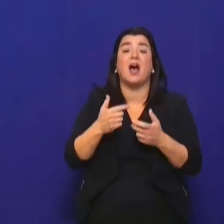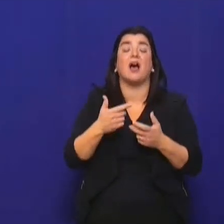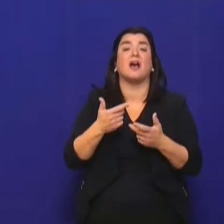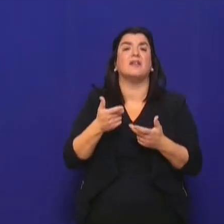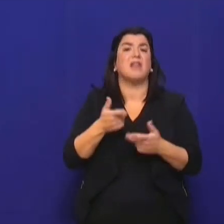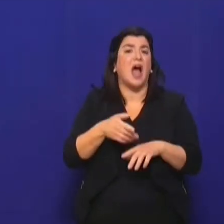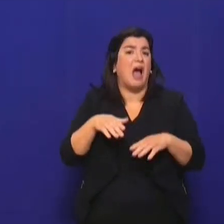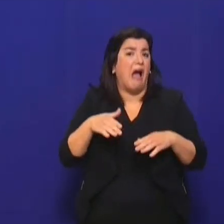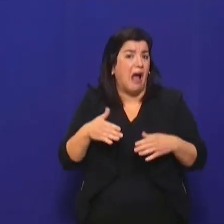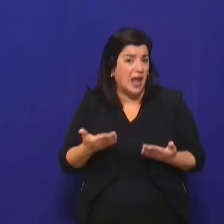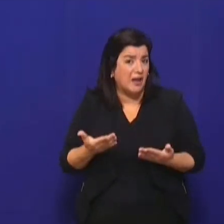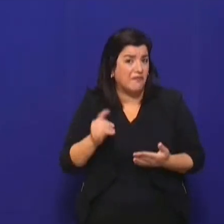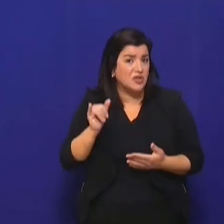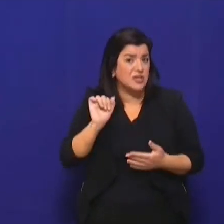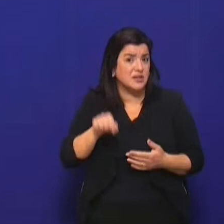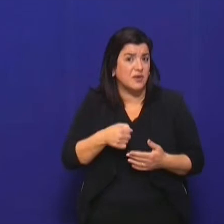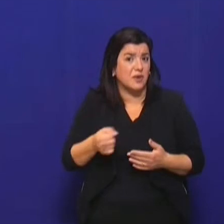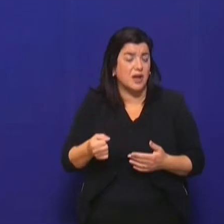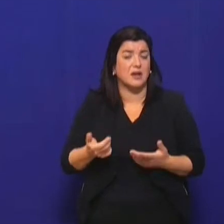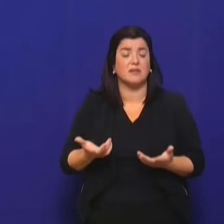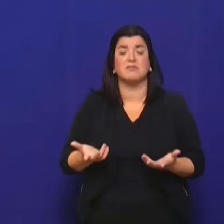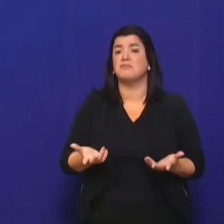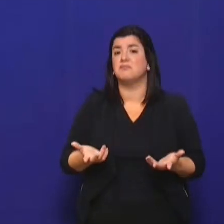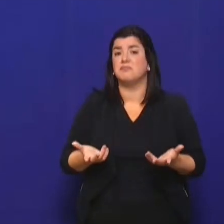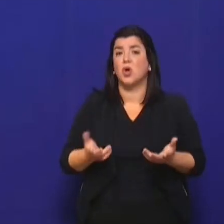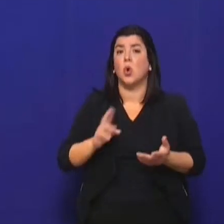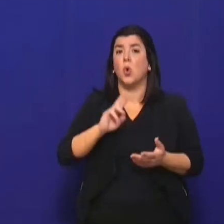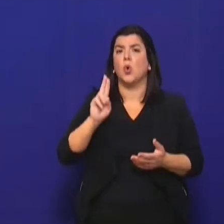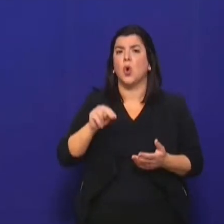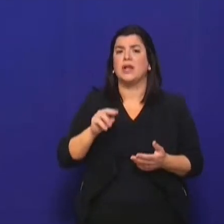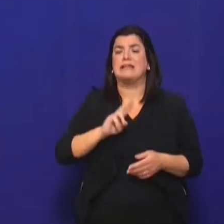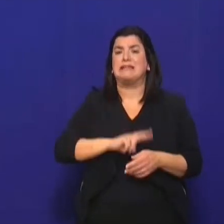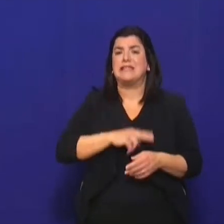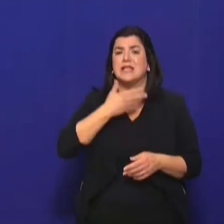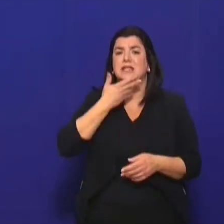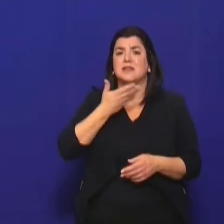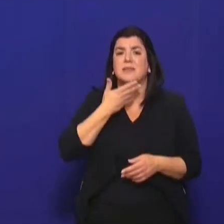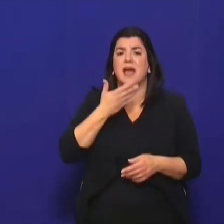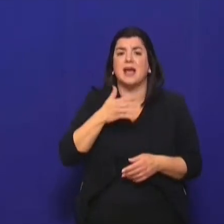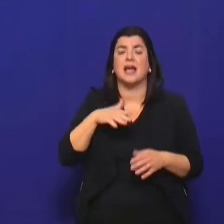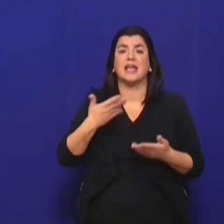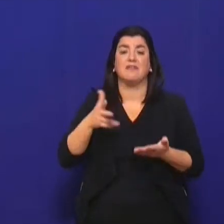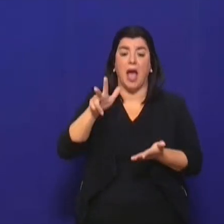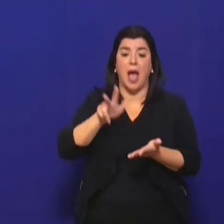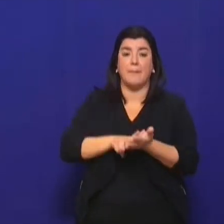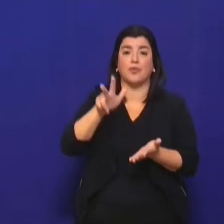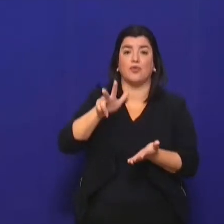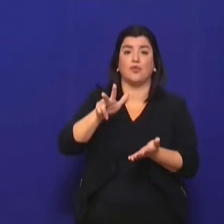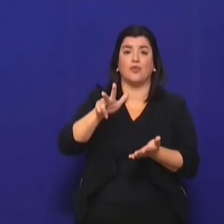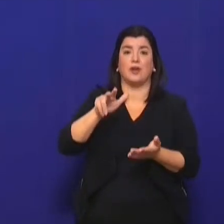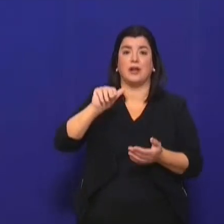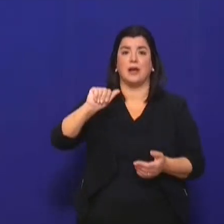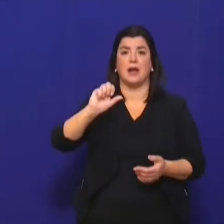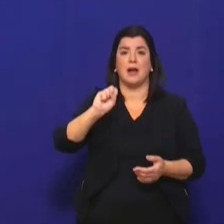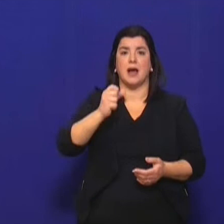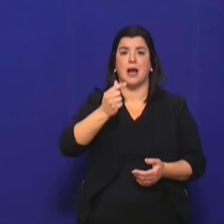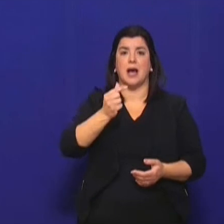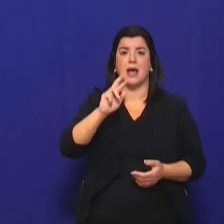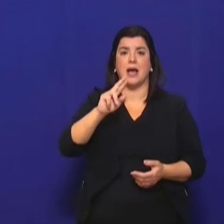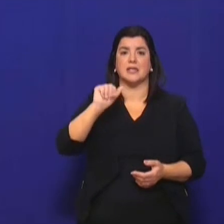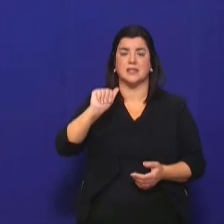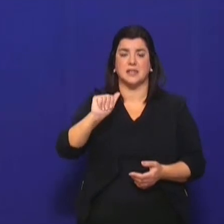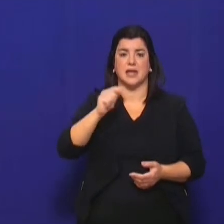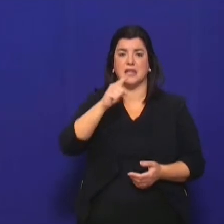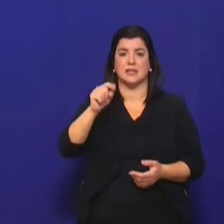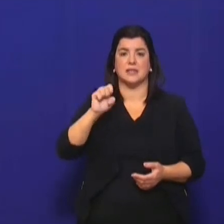why not more people have been vaccinated? And can you also explain to us how the approval of the AstraZeneca vaccine will speed